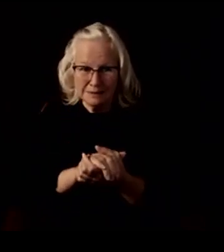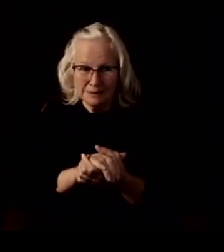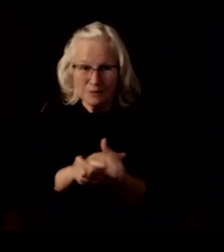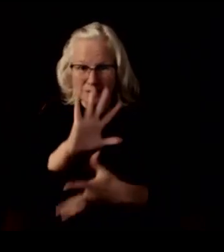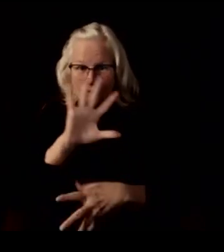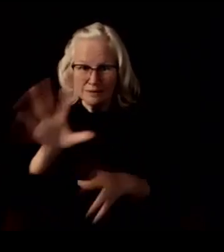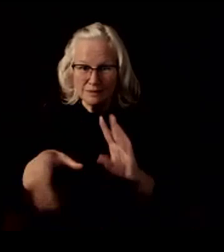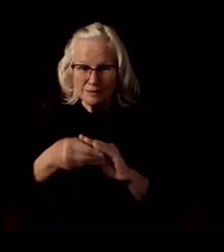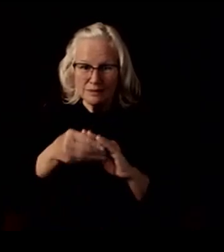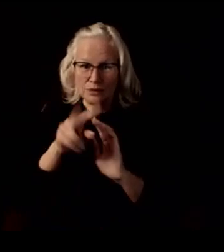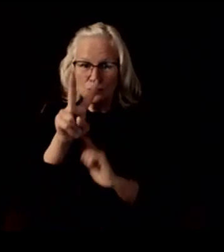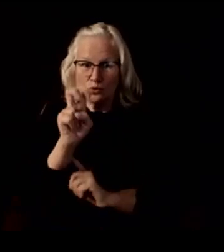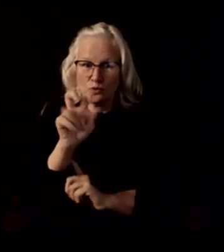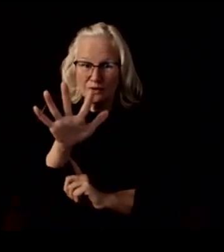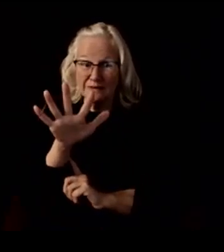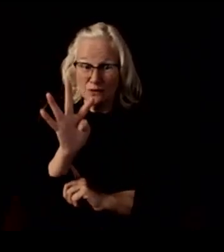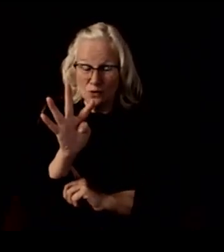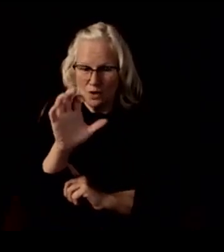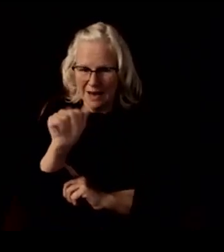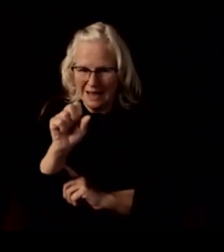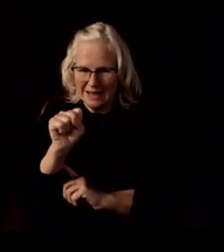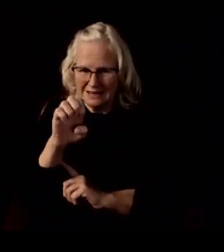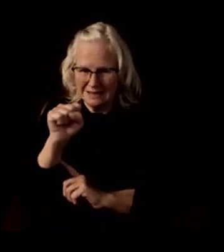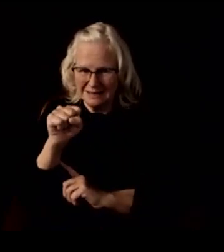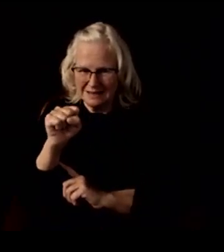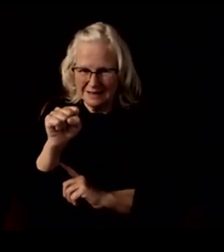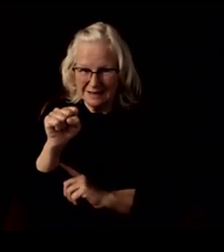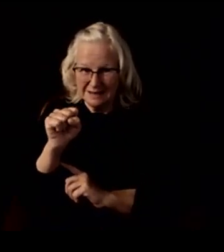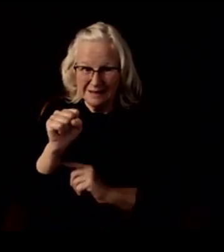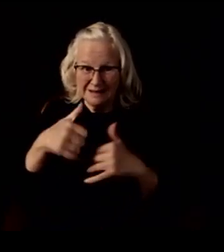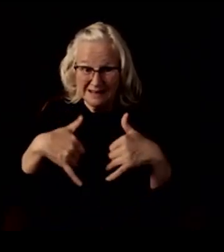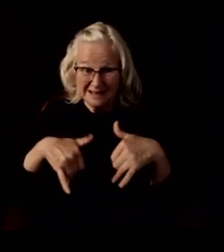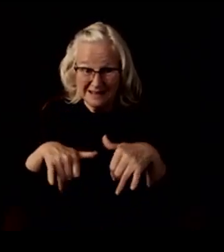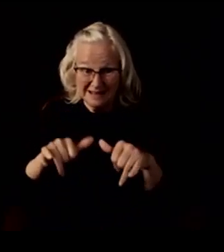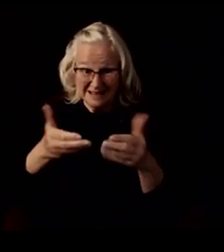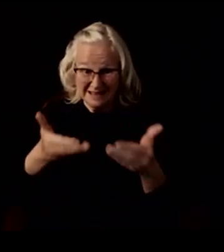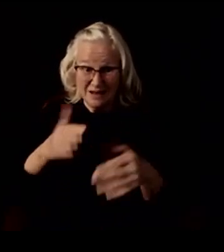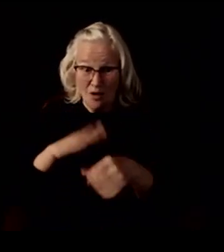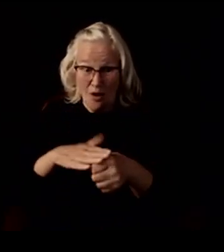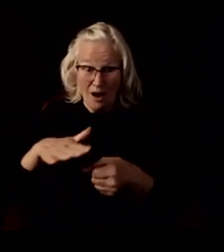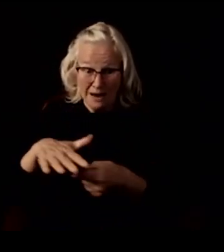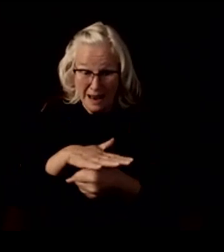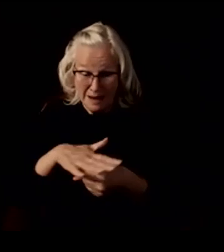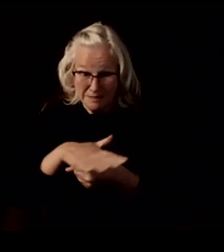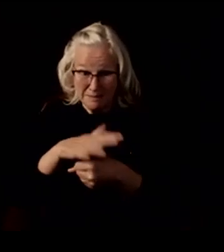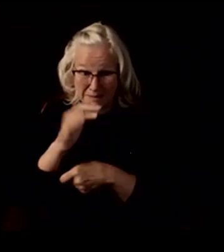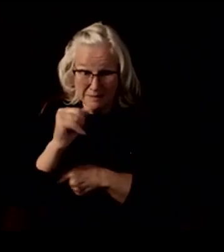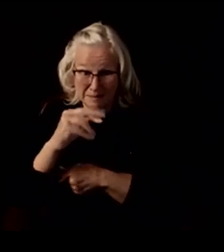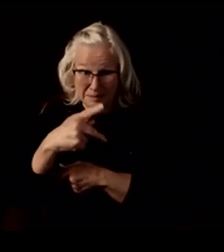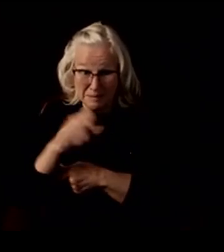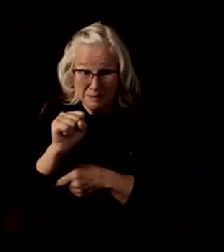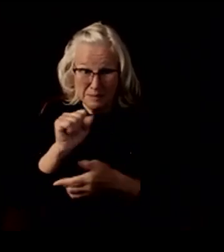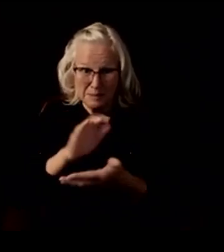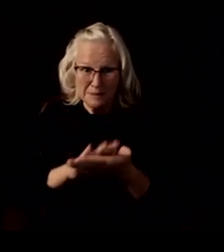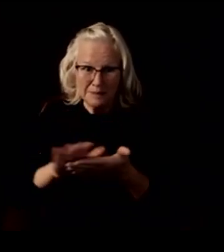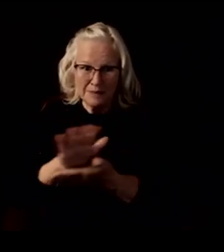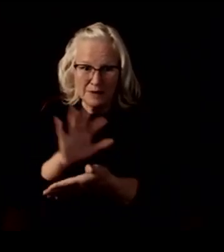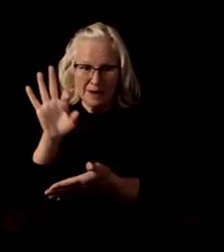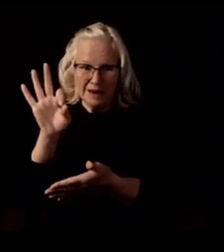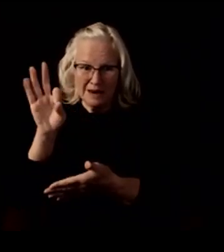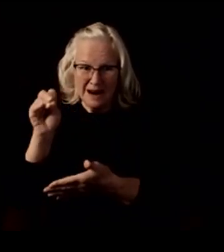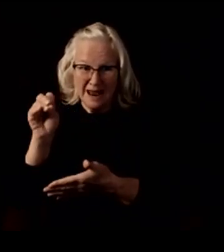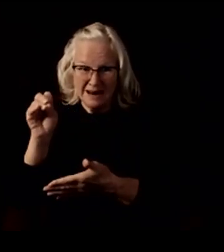while infectious. And of those 90 cases, 62 were students and 24 were staff. 51